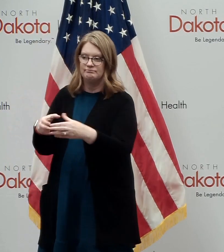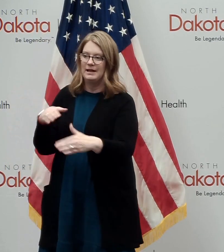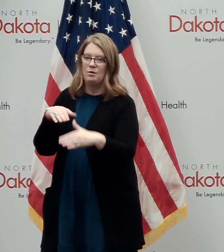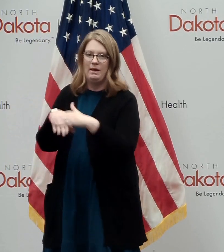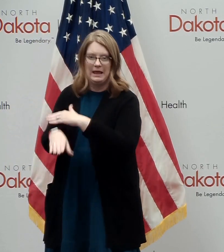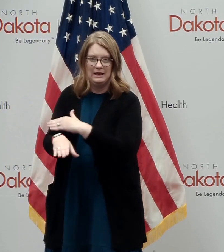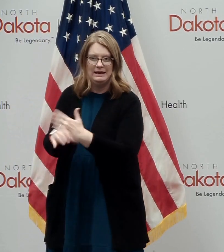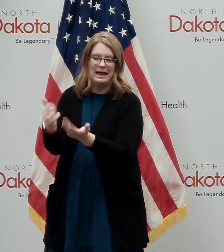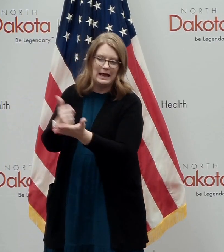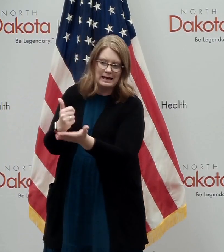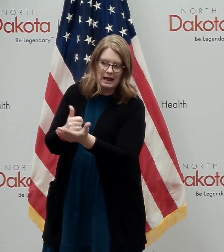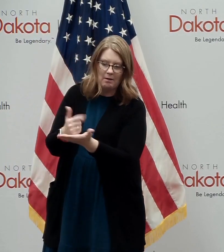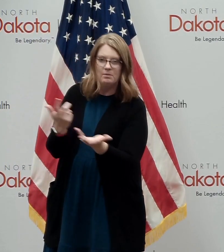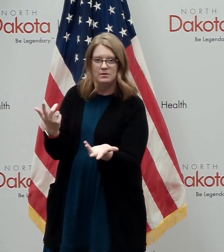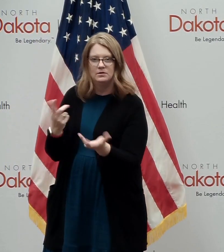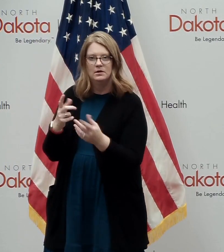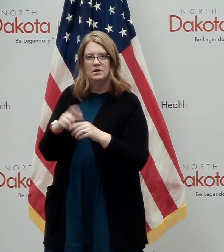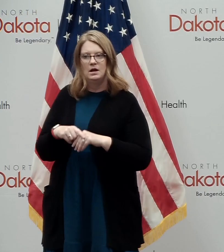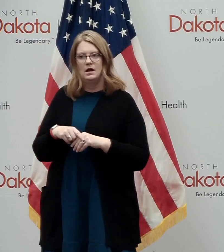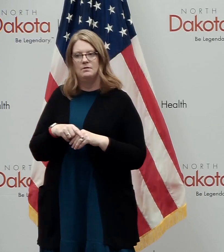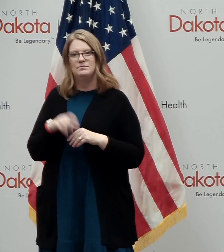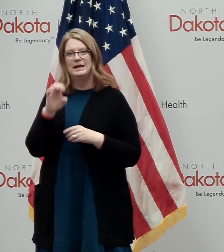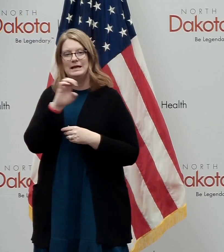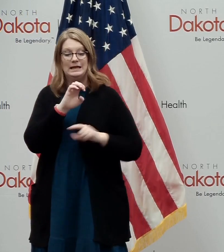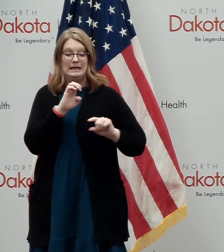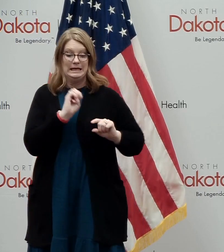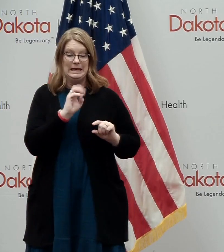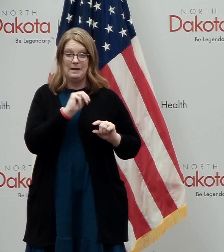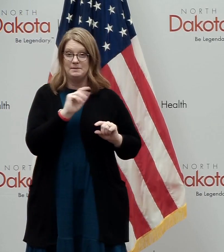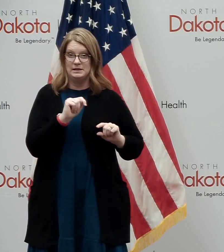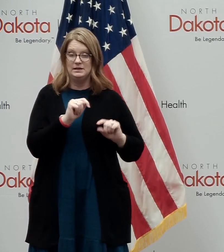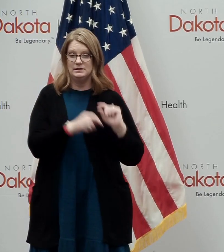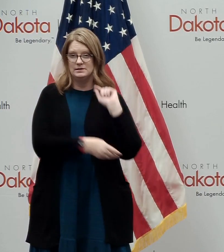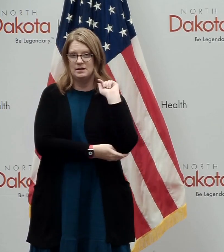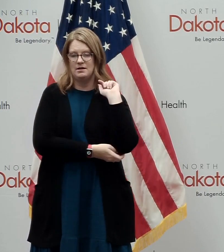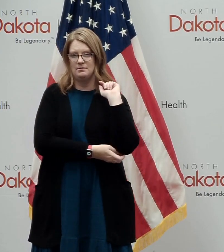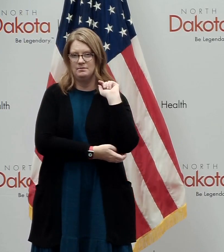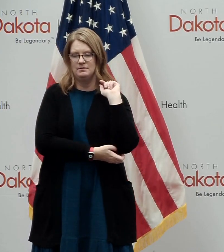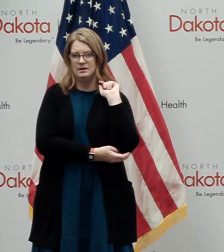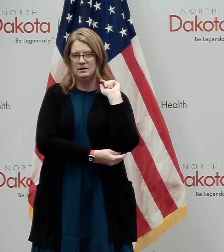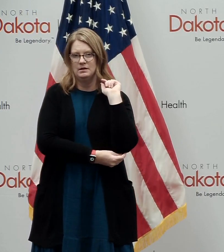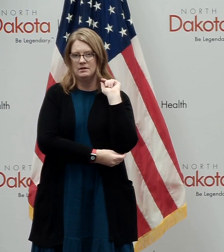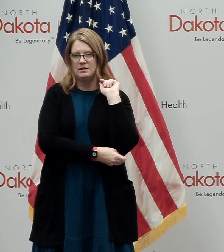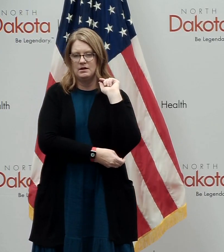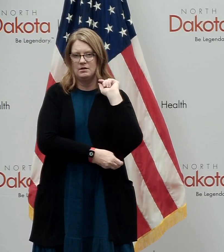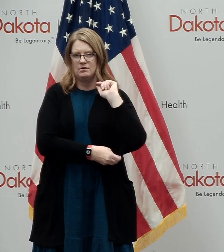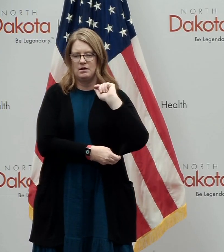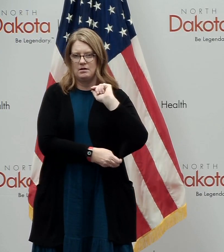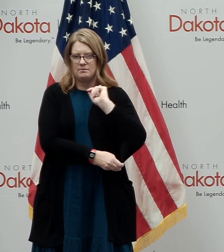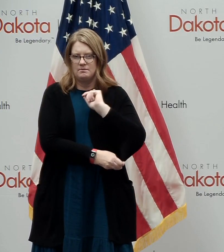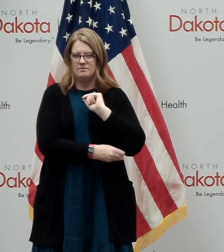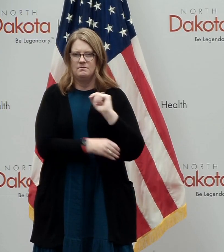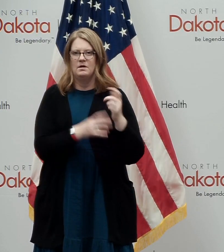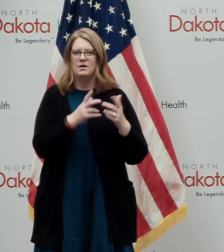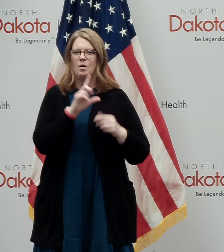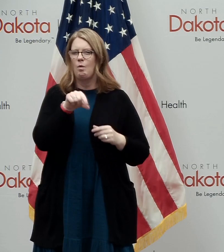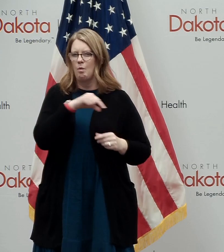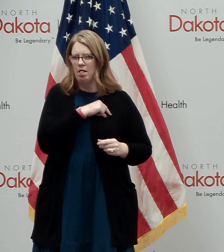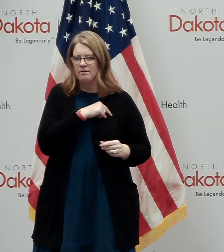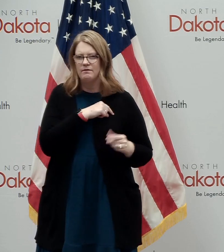different levels of certification, like EMTs, are qualified and authorized to be able to conduct